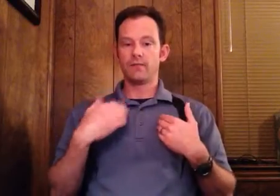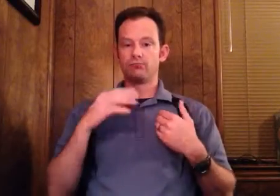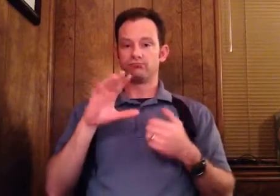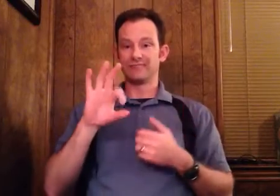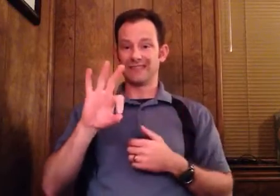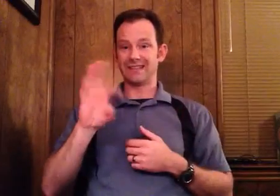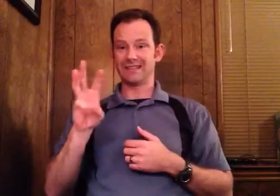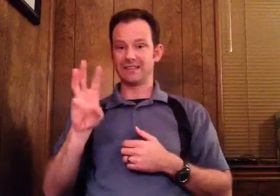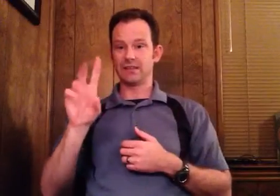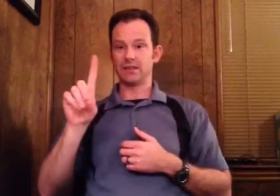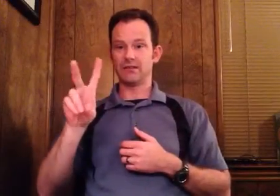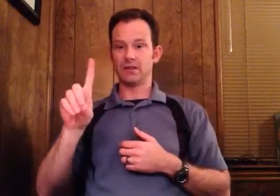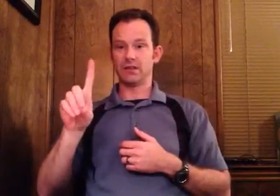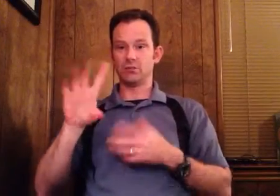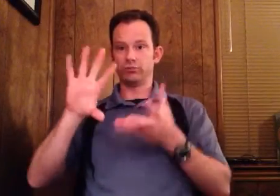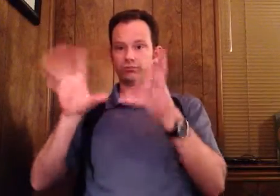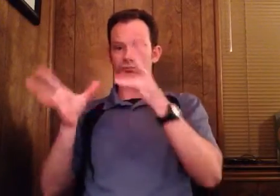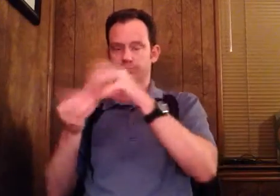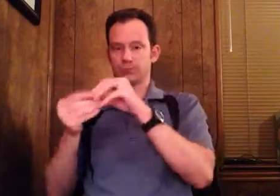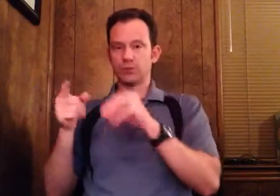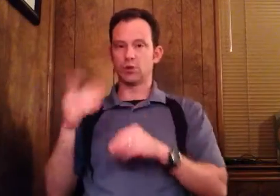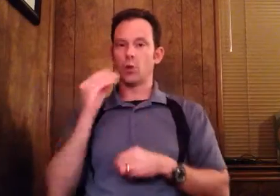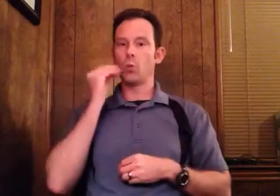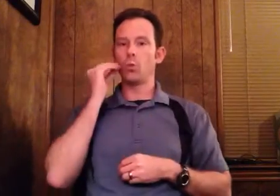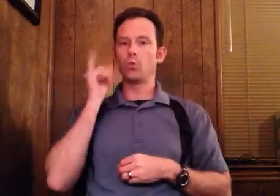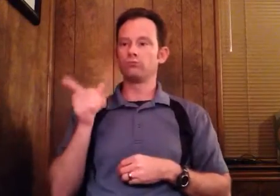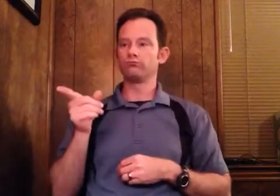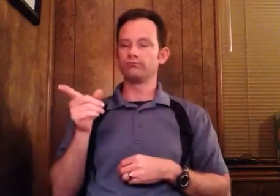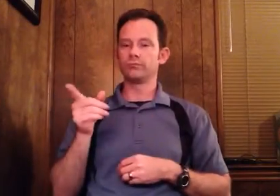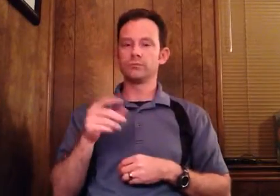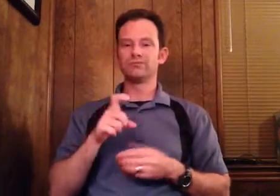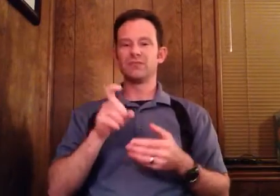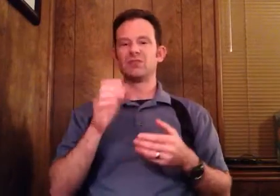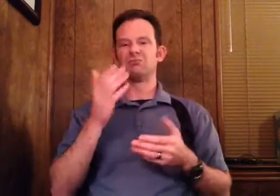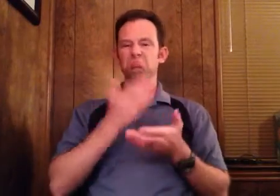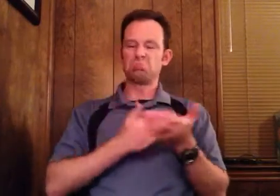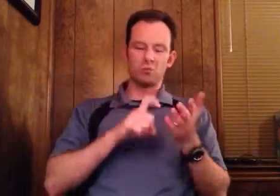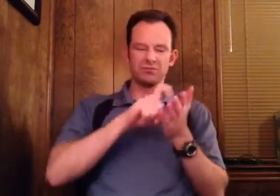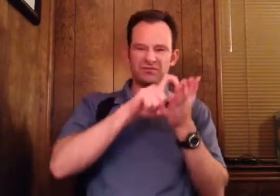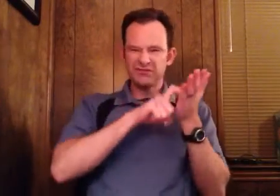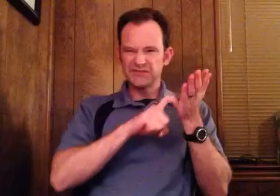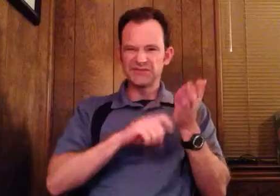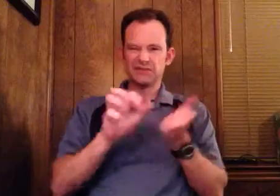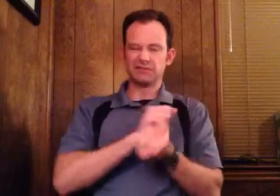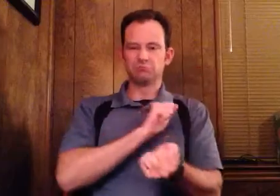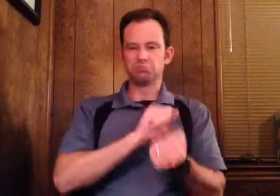scratched or damaged, and she decided to throw them out. So it looks like she threw them out. That's an